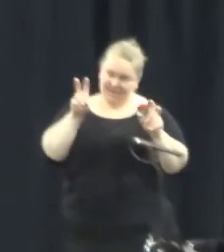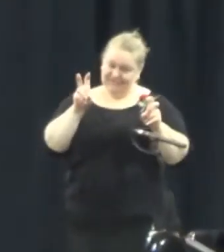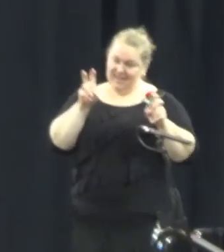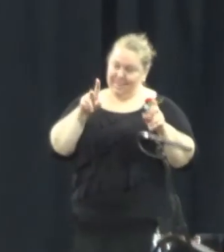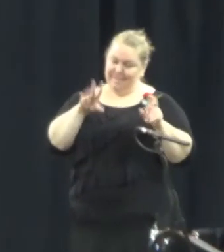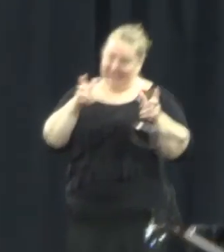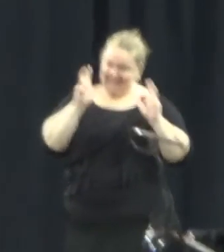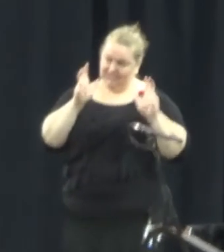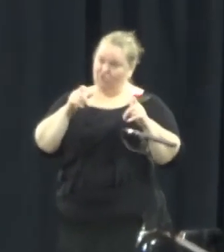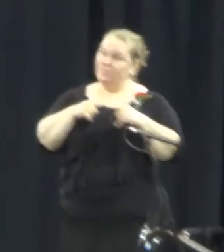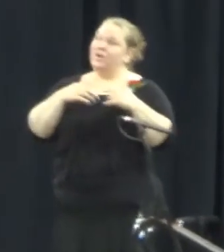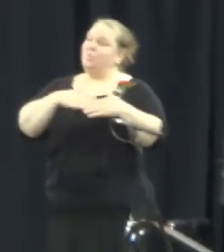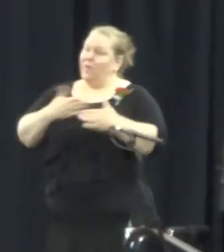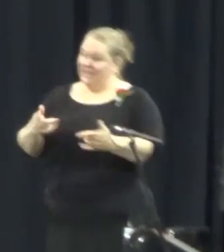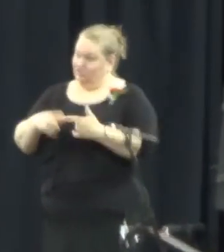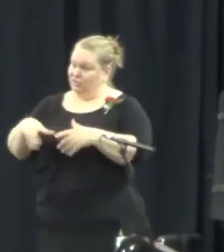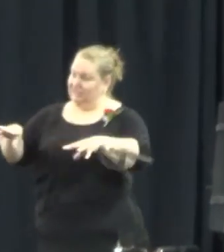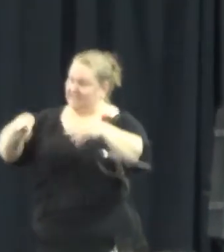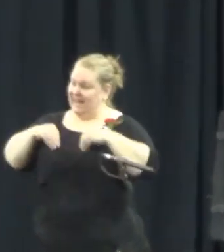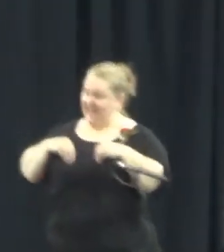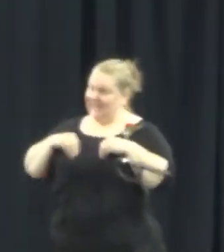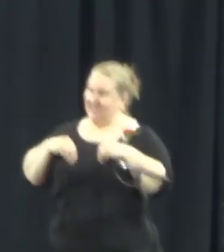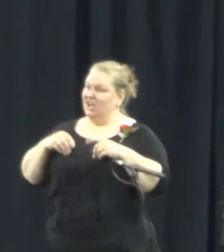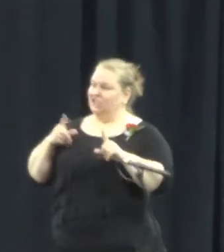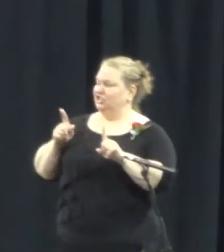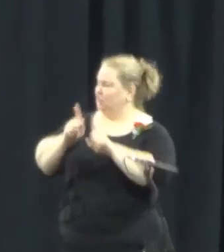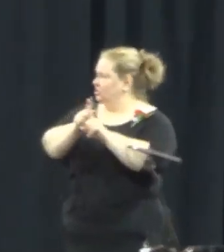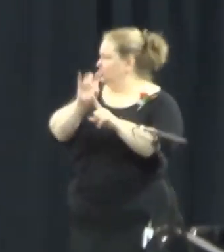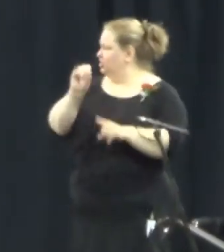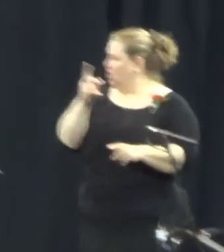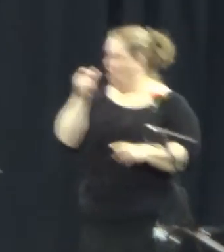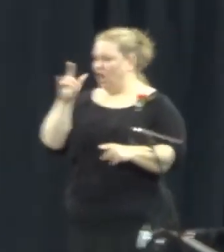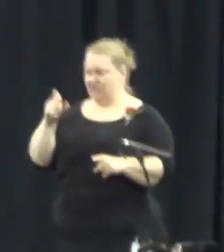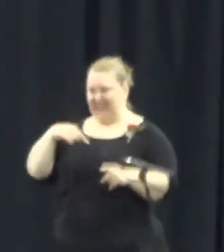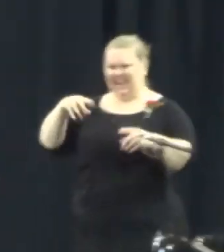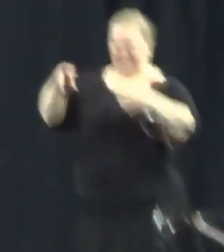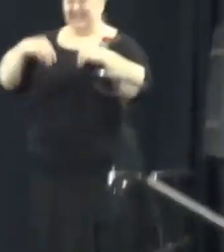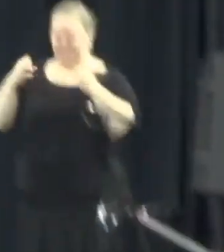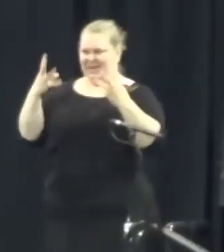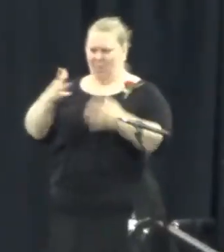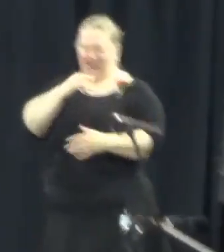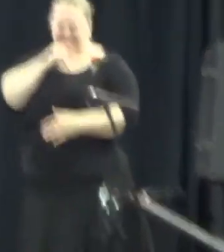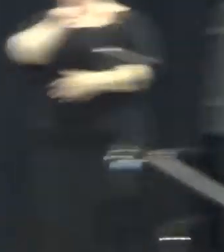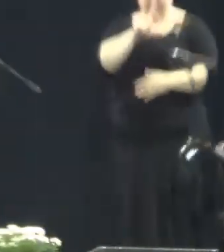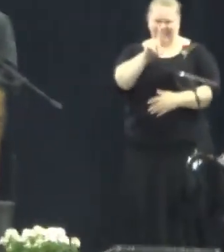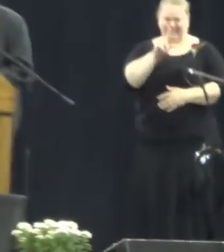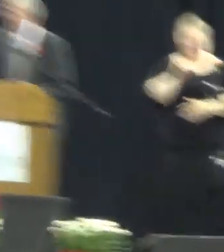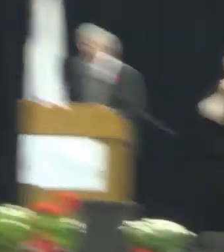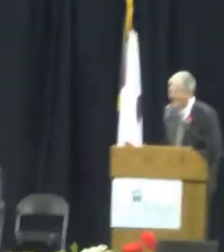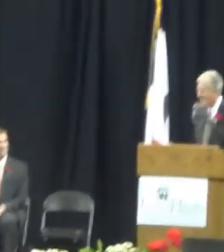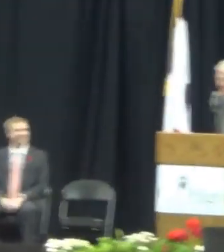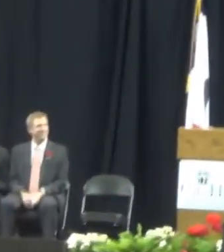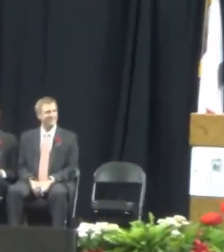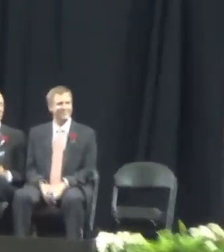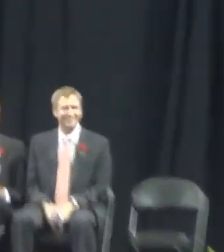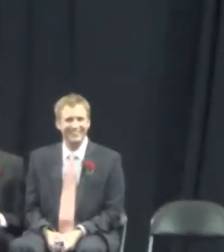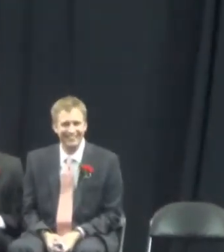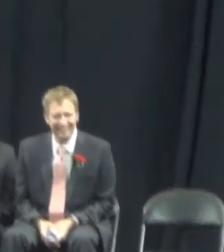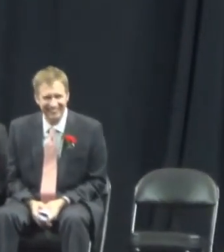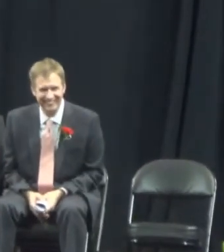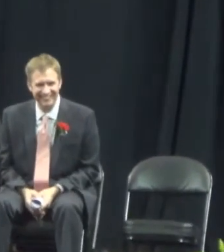to take a charge. I've taken plenty of them. Why doesn't LT make another three? Why doesn't he make another